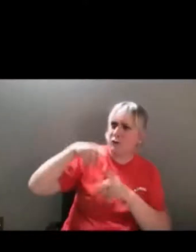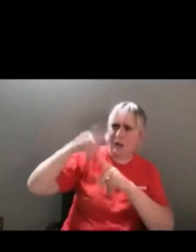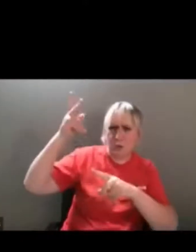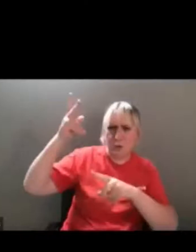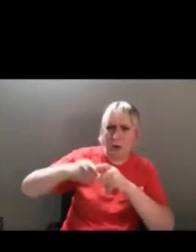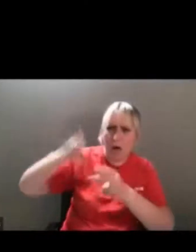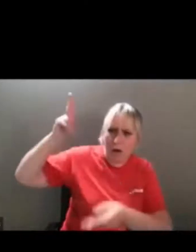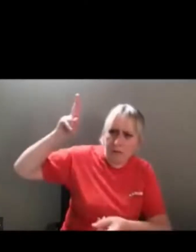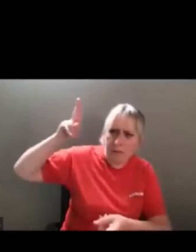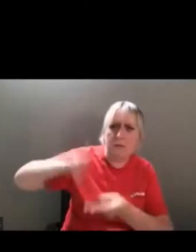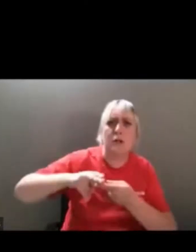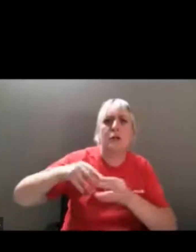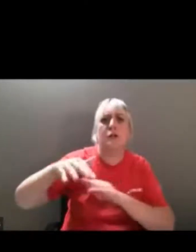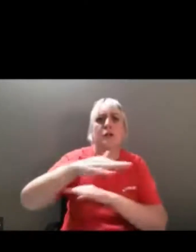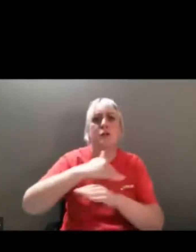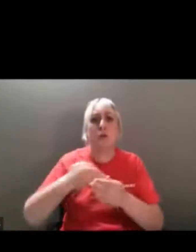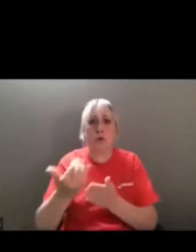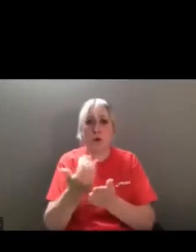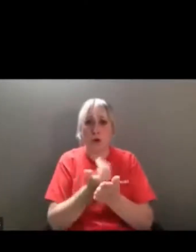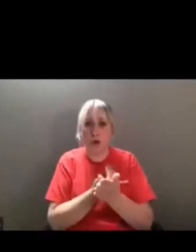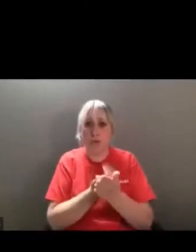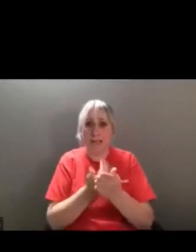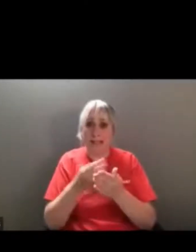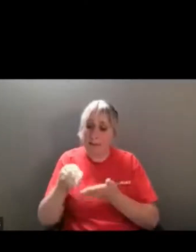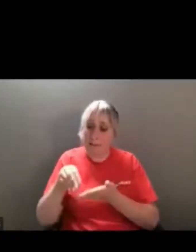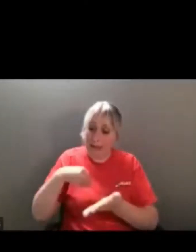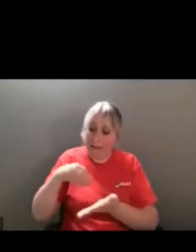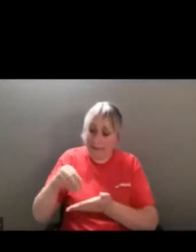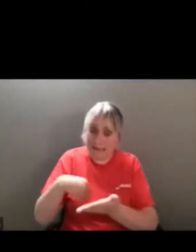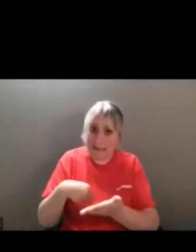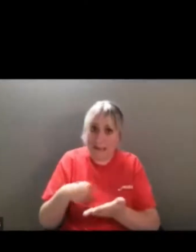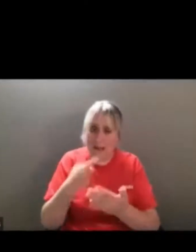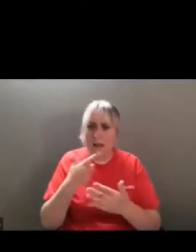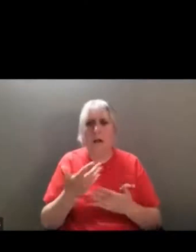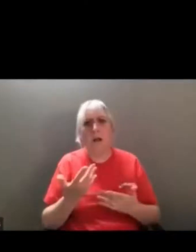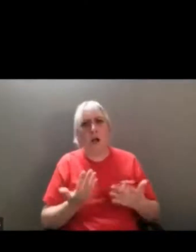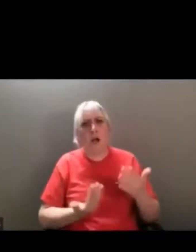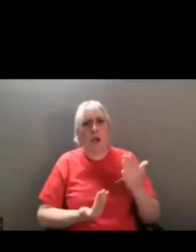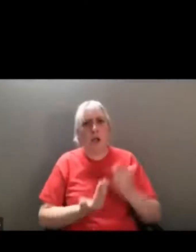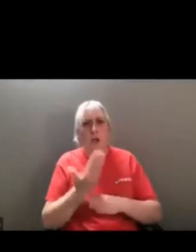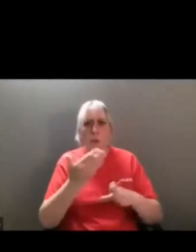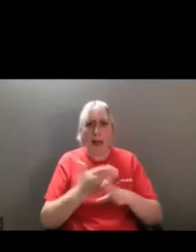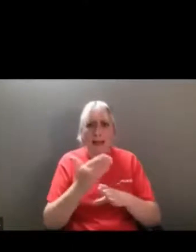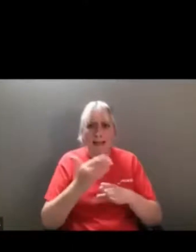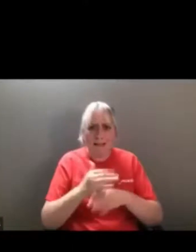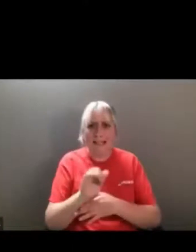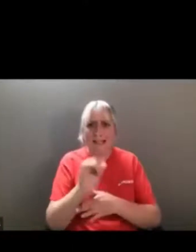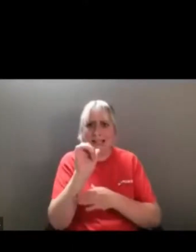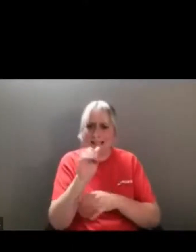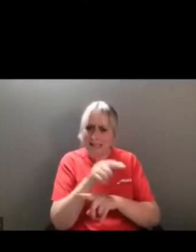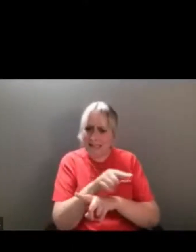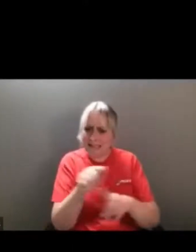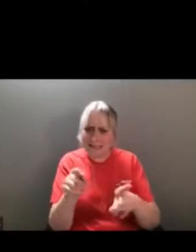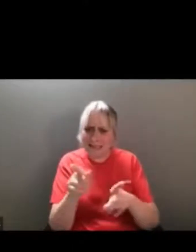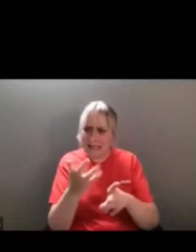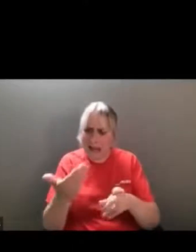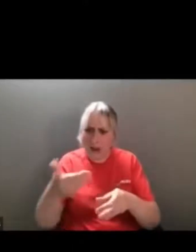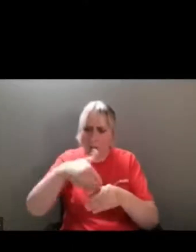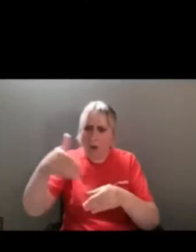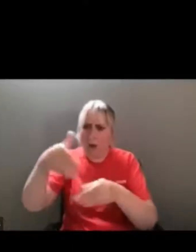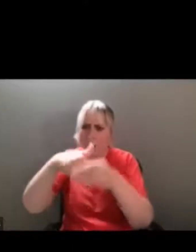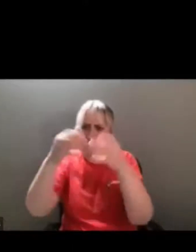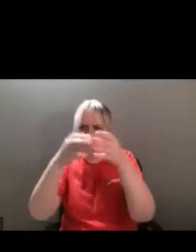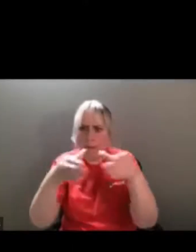payments. Newer activists come from a far wider background of impairment than was present in earlier iterations of the